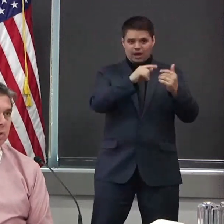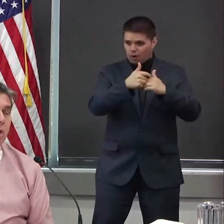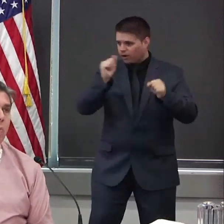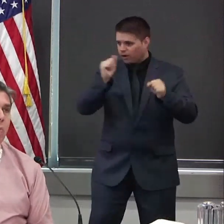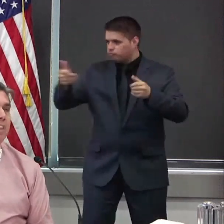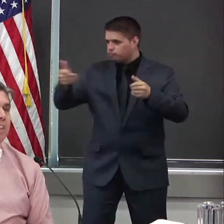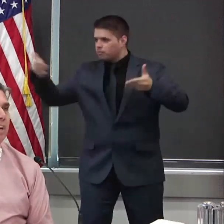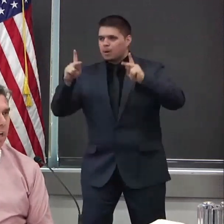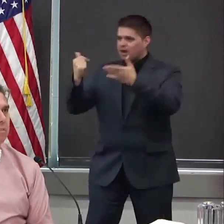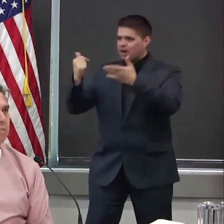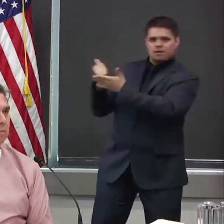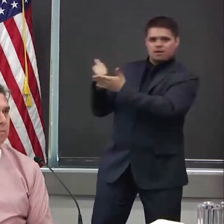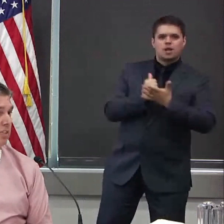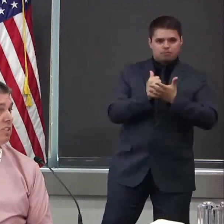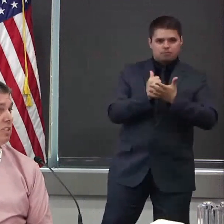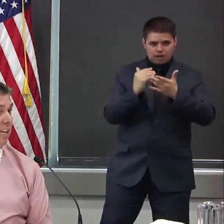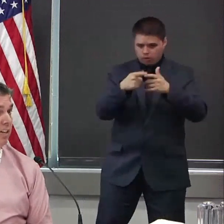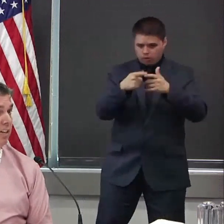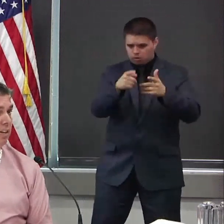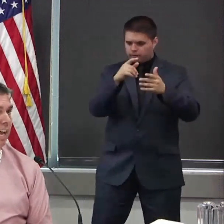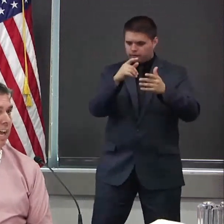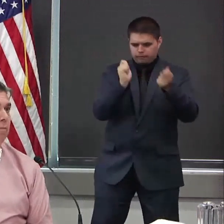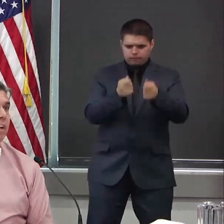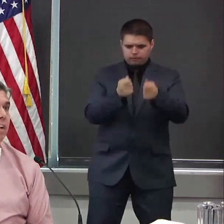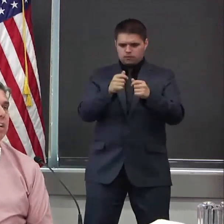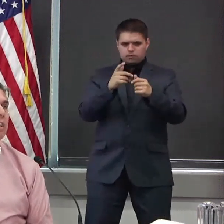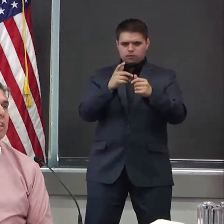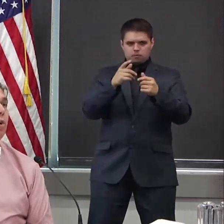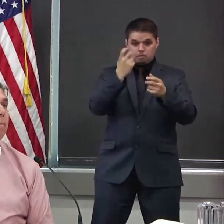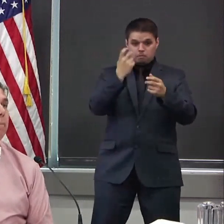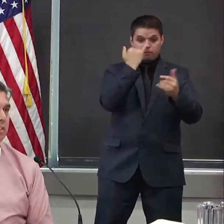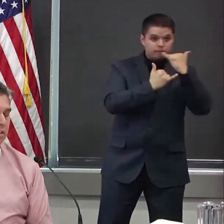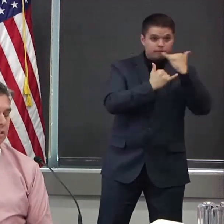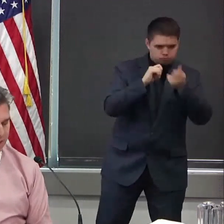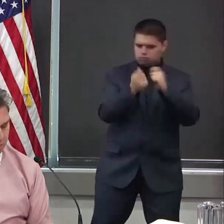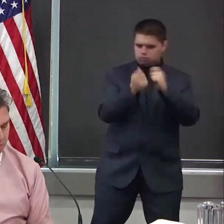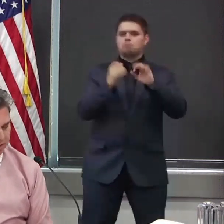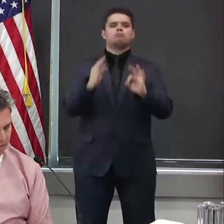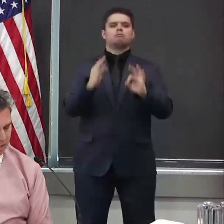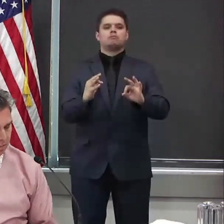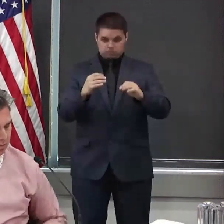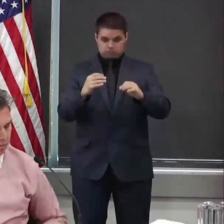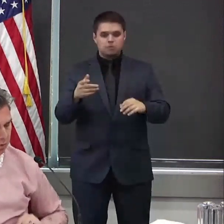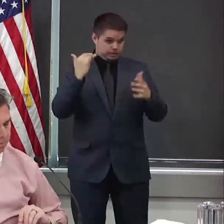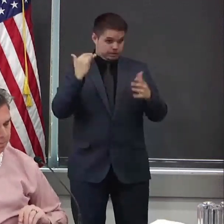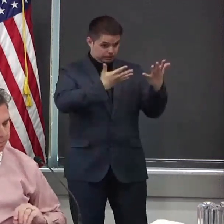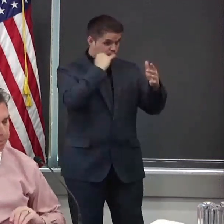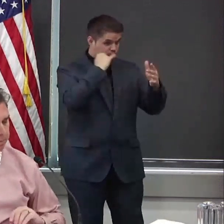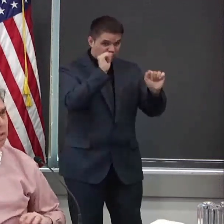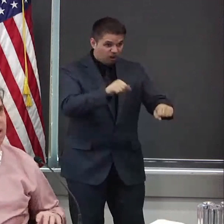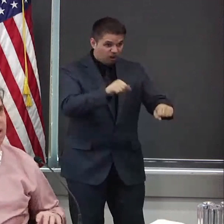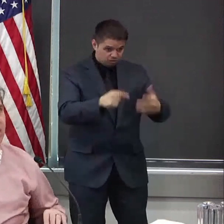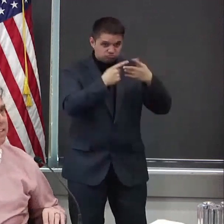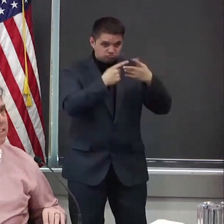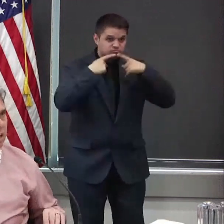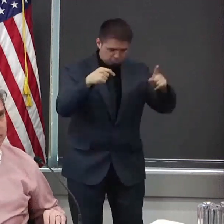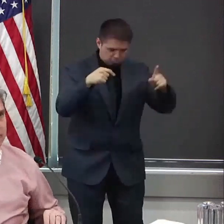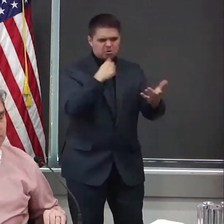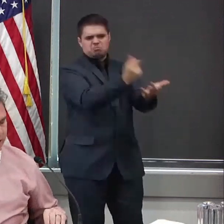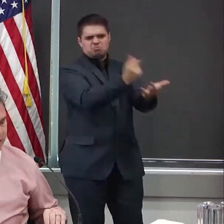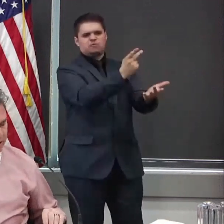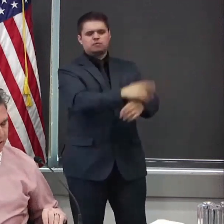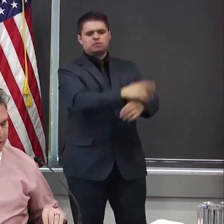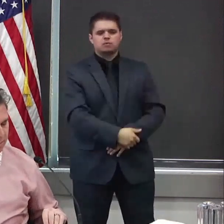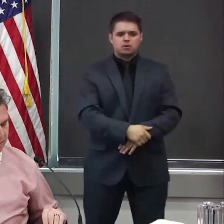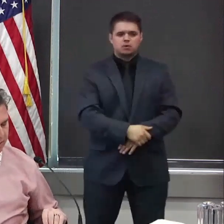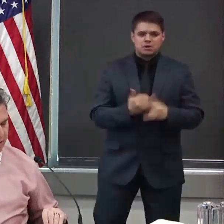2. We look at all of these measures together and want to look at the whole picture to make sure we can safely move forward. As always,